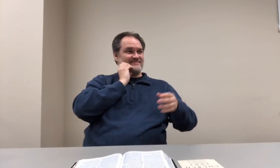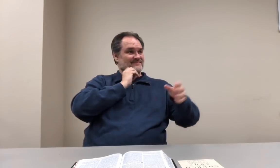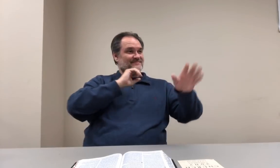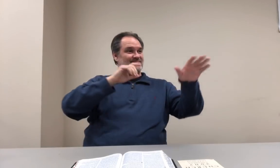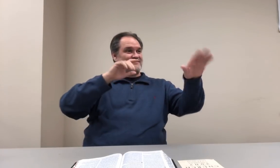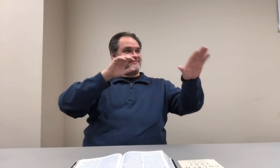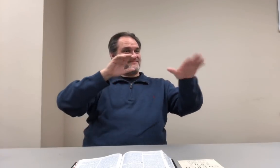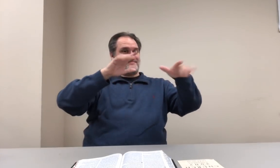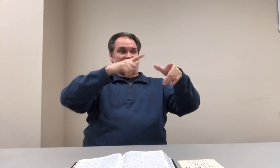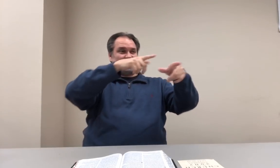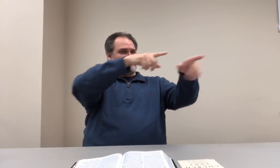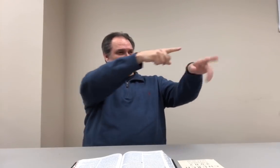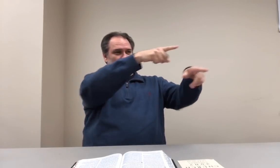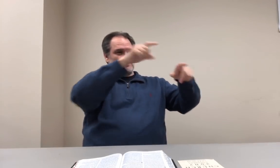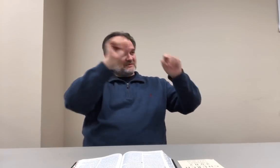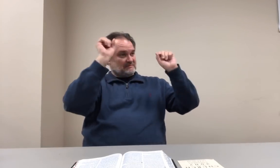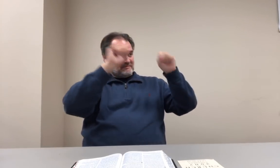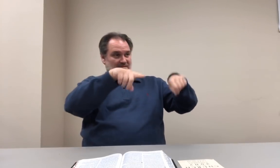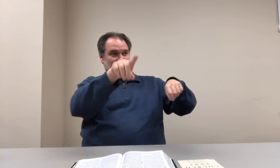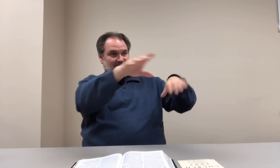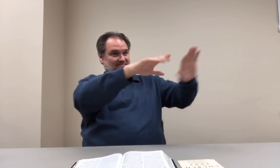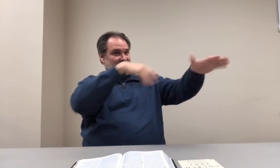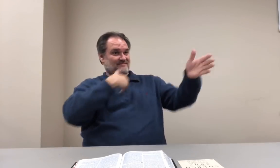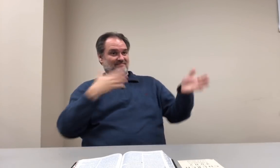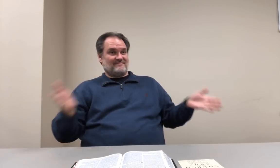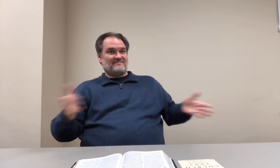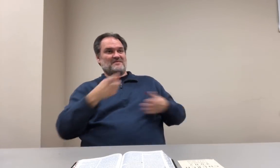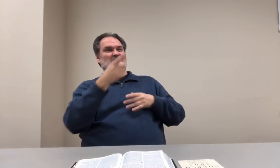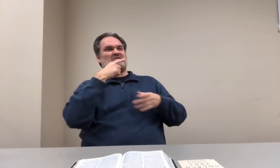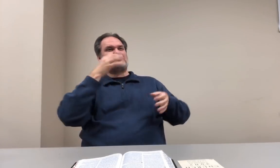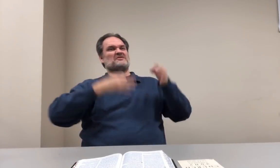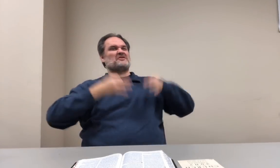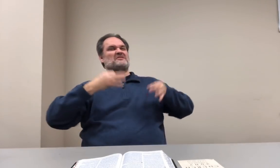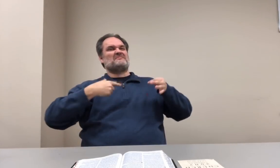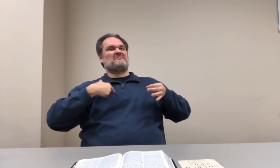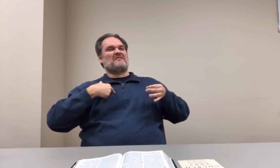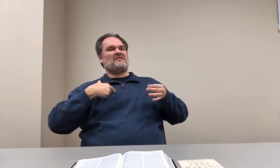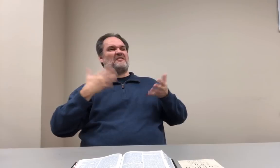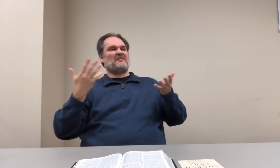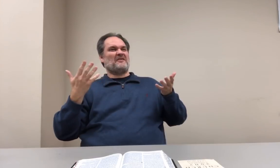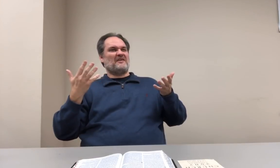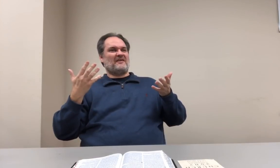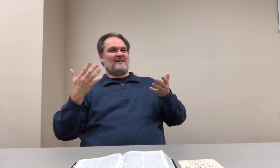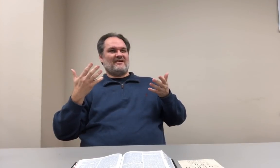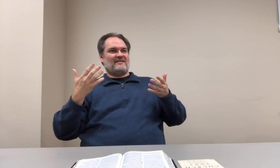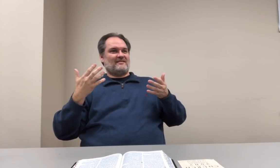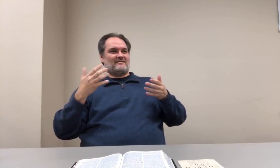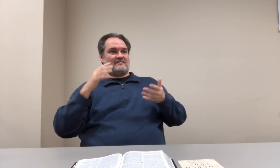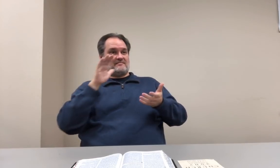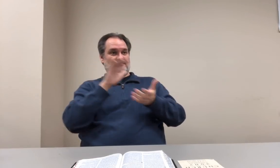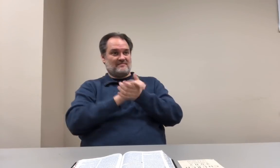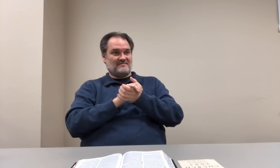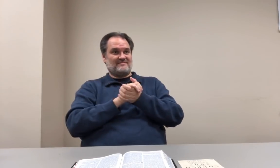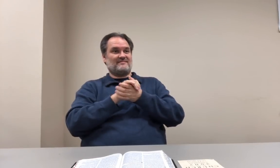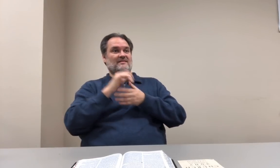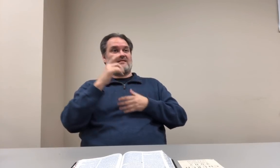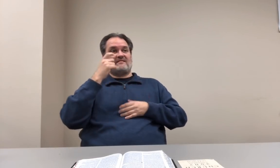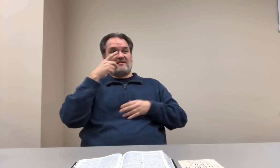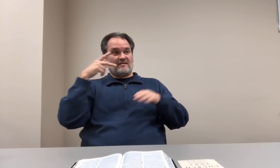lie, or a son of man that he should change his mind. Has he said, and will he not do it? Or has